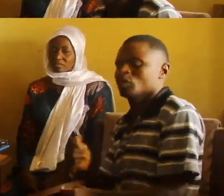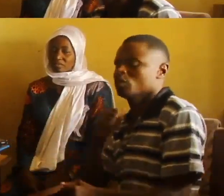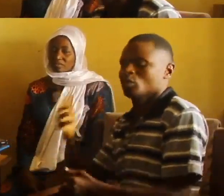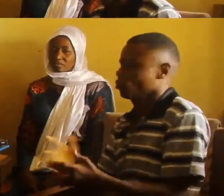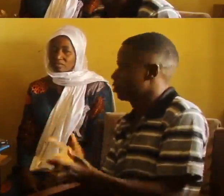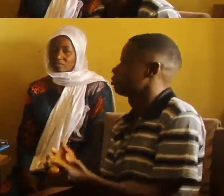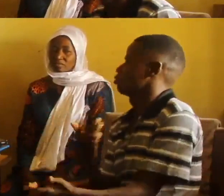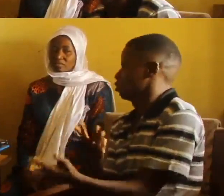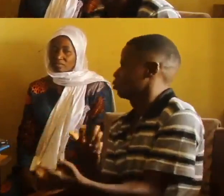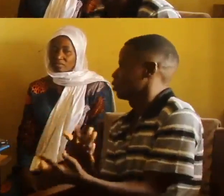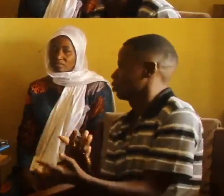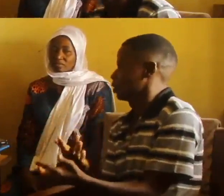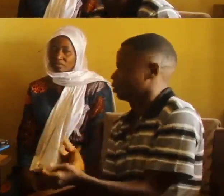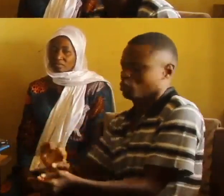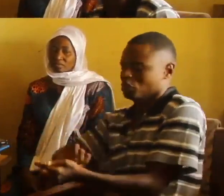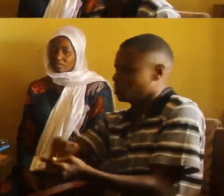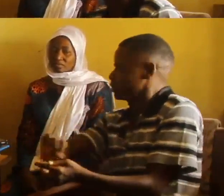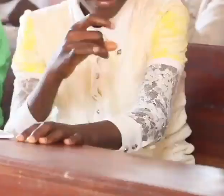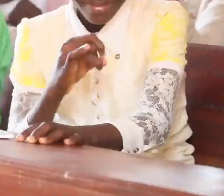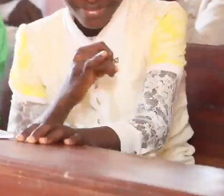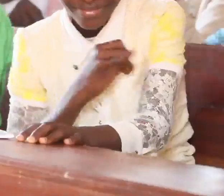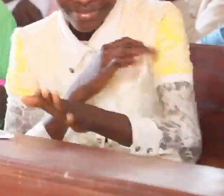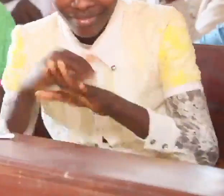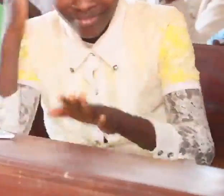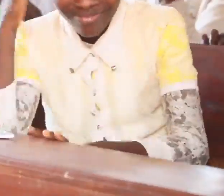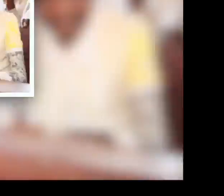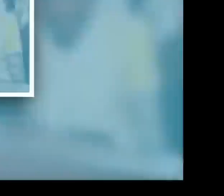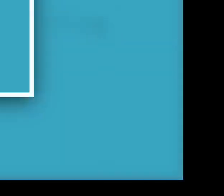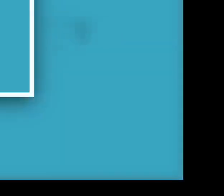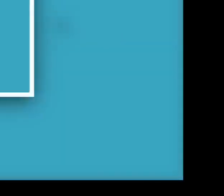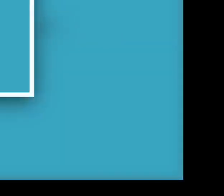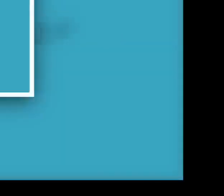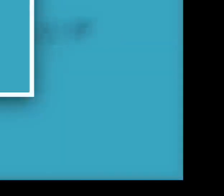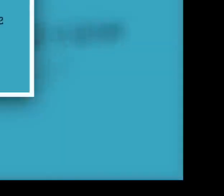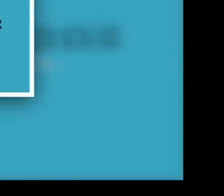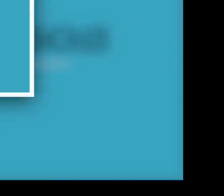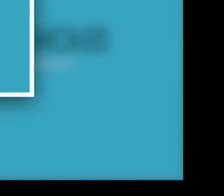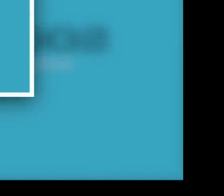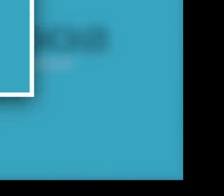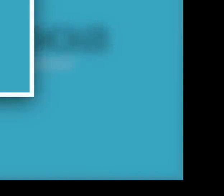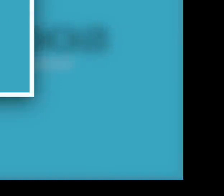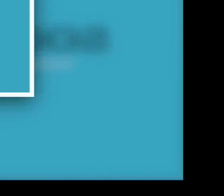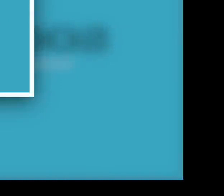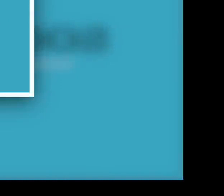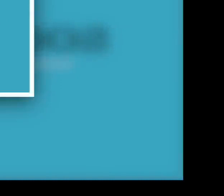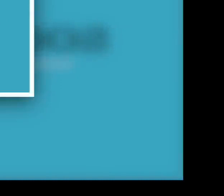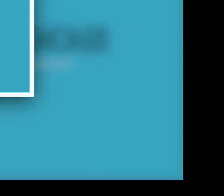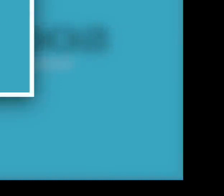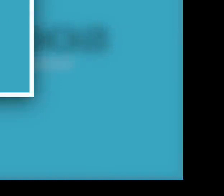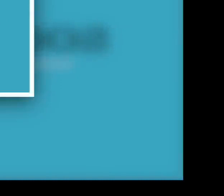disabled children are less compared to the ones, because they feel the ones that can speak. exactly. less challenged. need to have